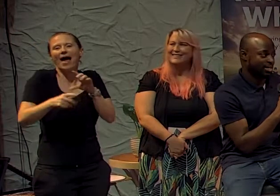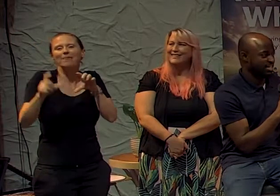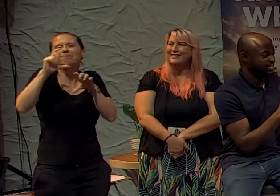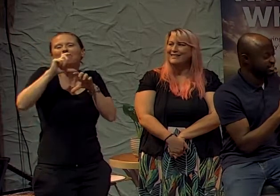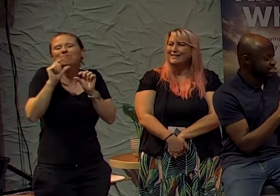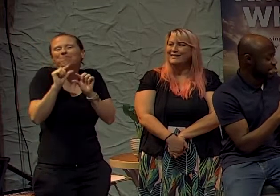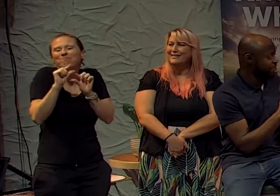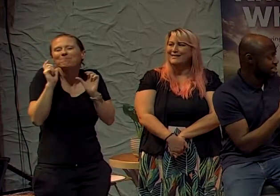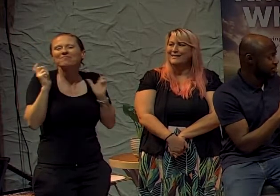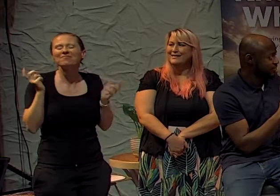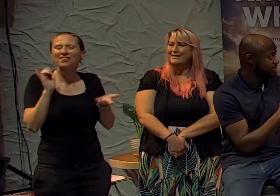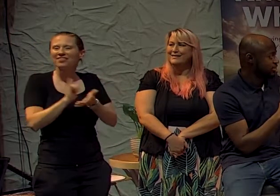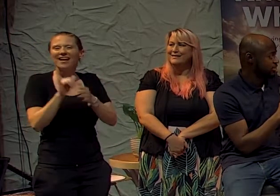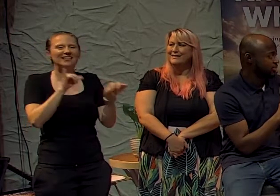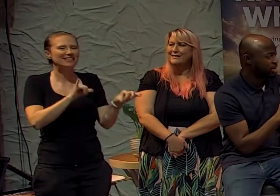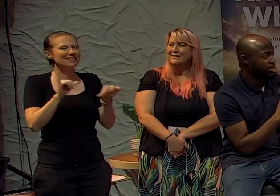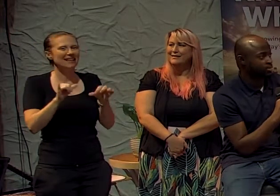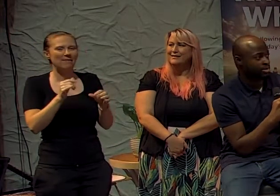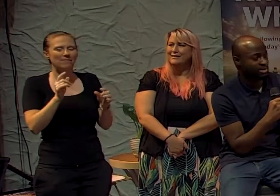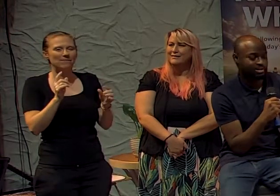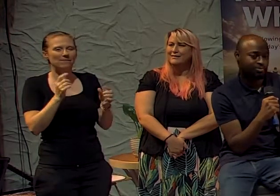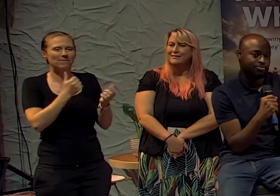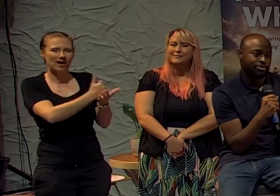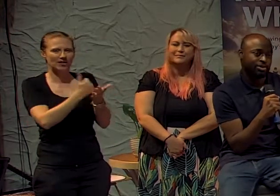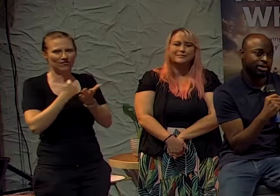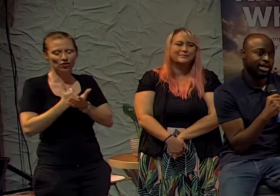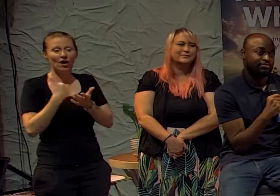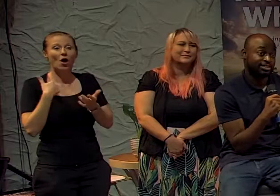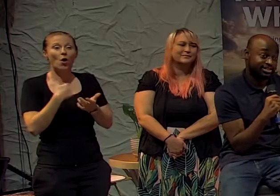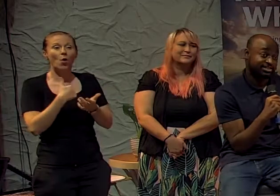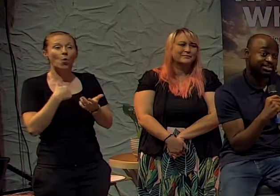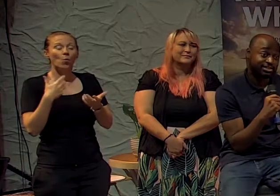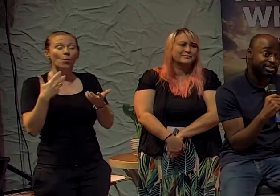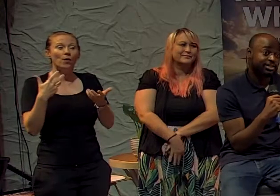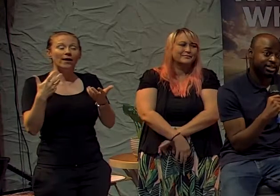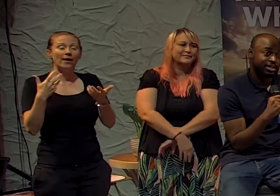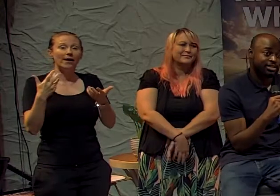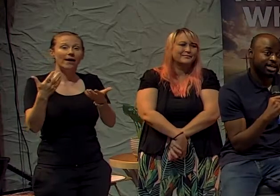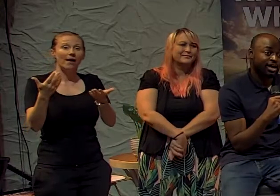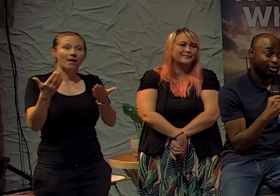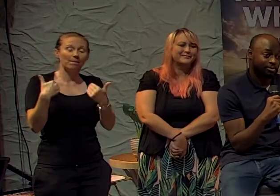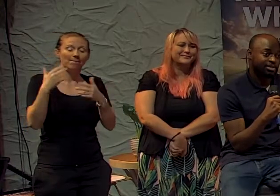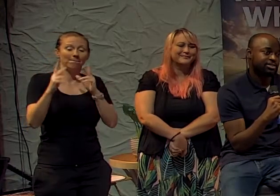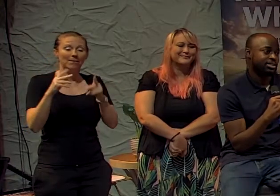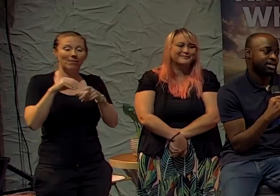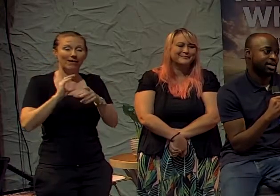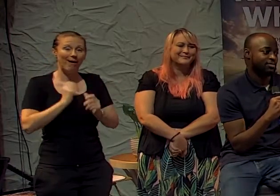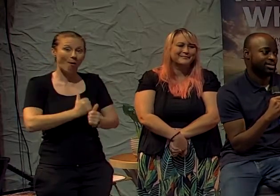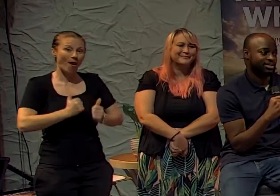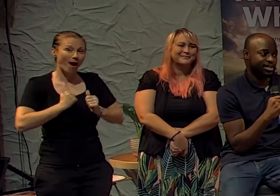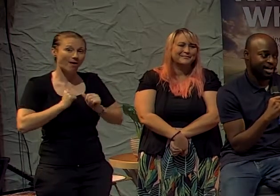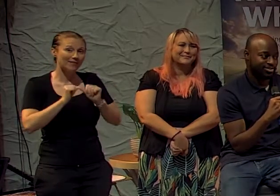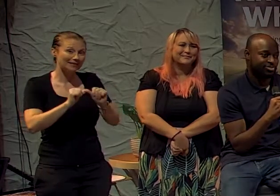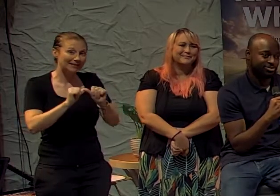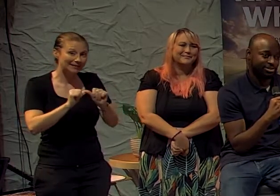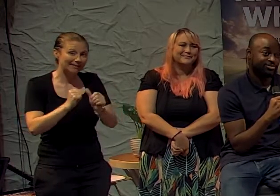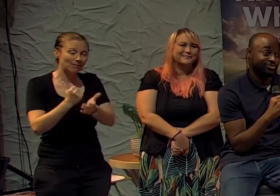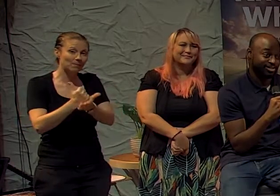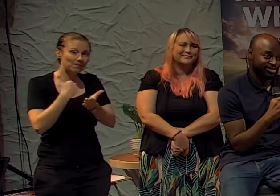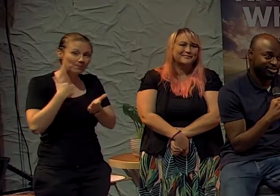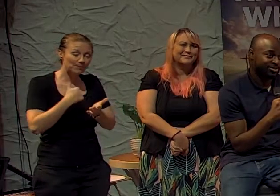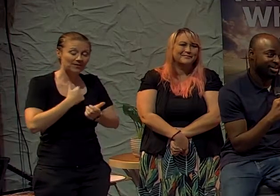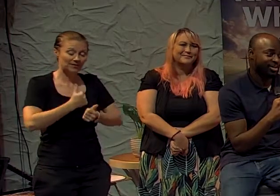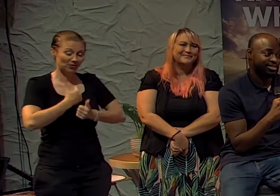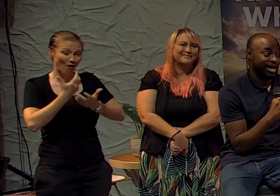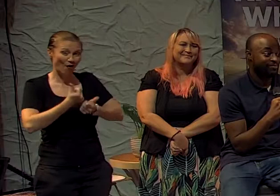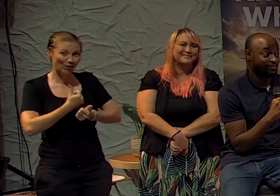And I think it's the same vice versa. So when we were able to get people in our lives consistently to help us and to talk to and to vent